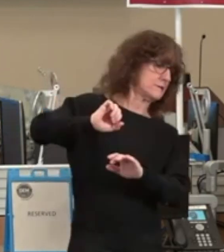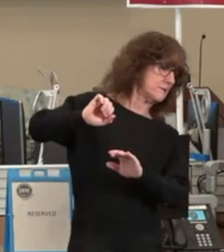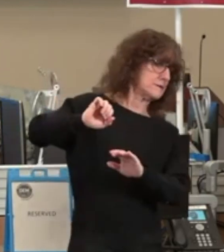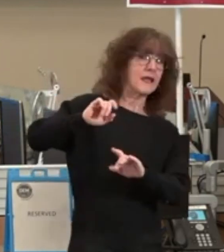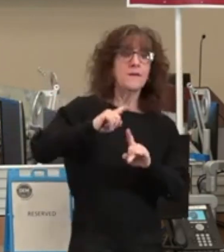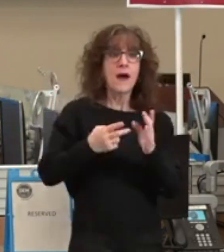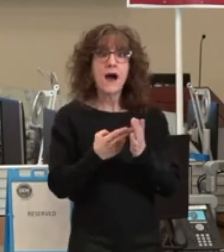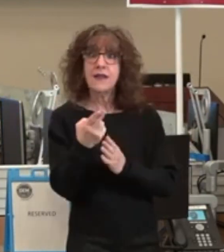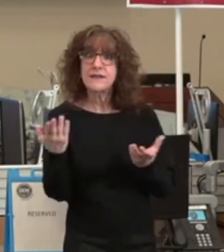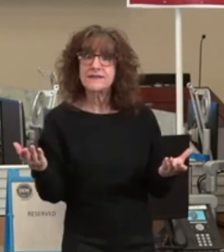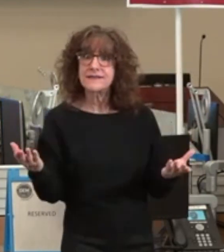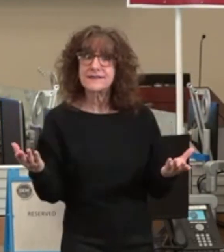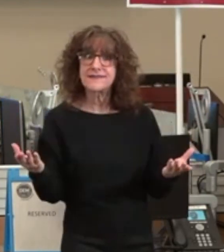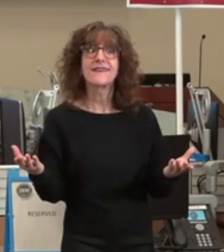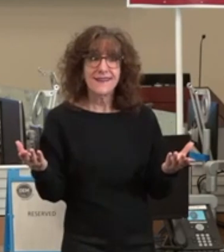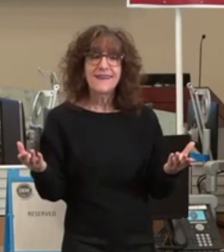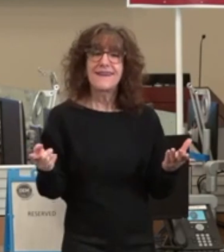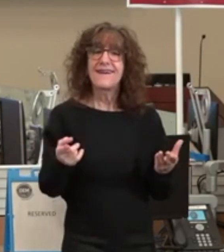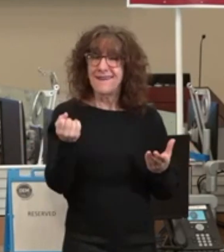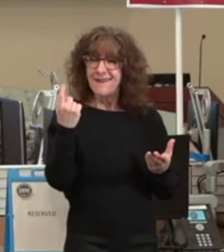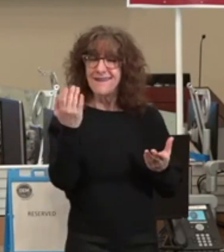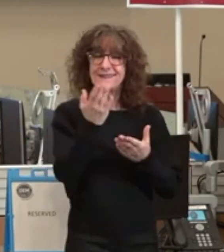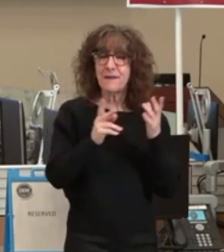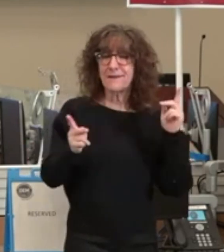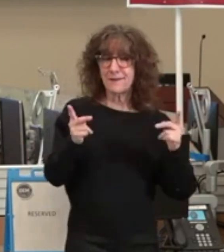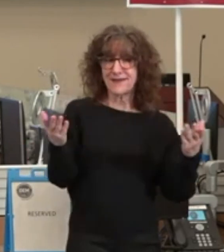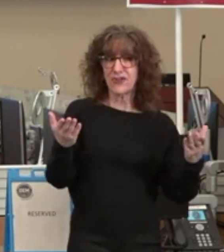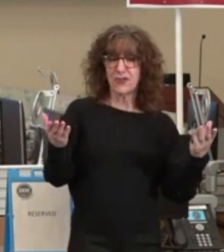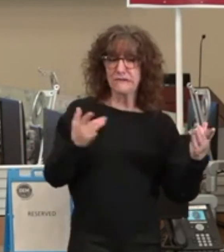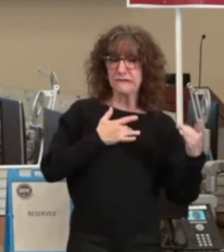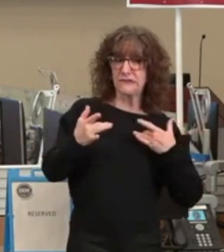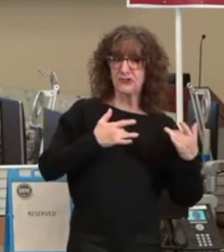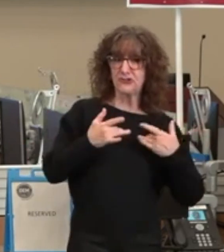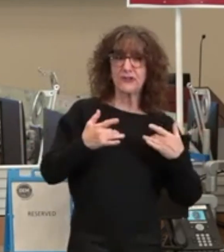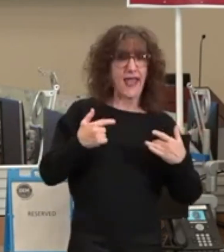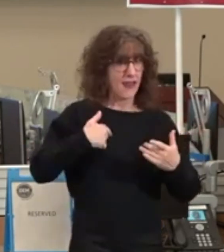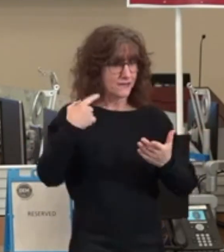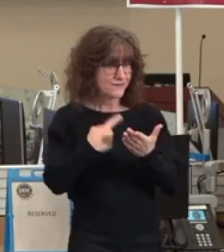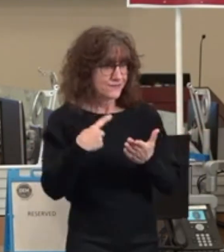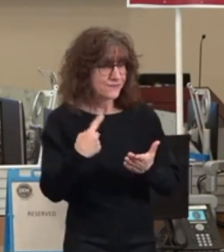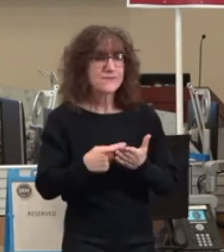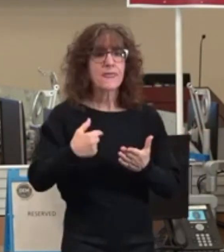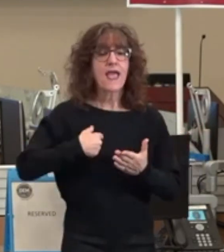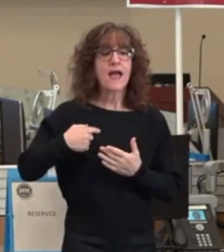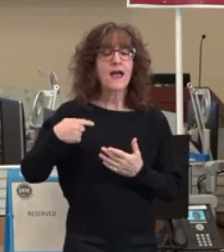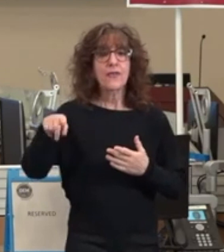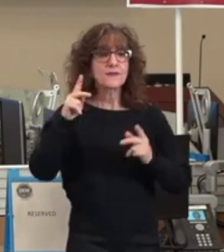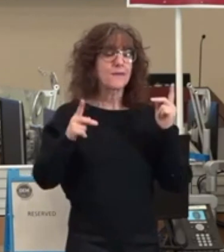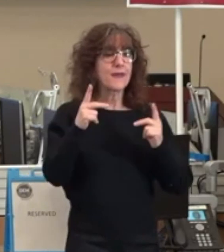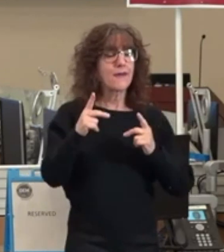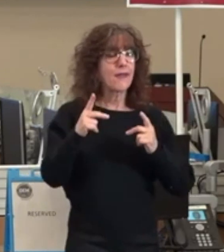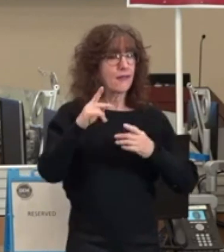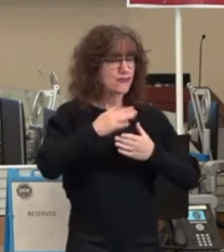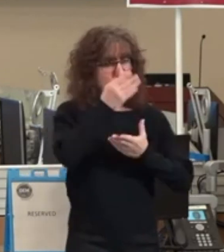The truth of the matter is, while there are some in our community who have this concern, and I've talked about it before, I've heard from those individuals